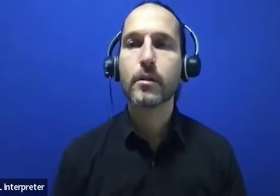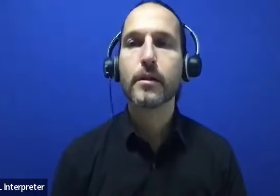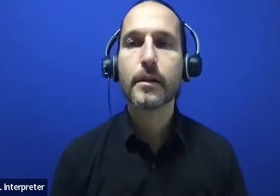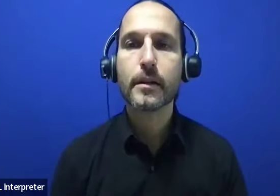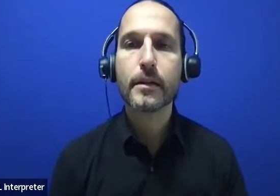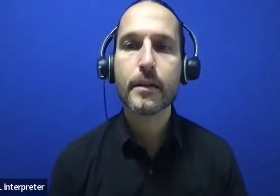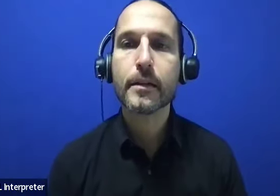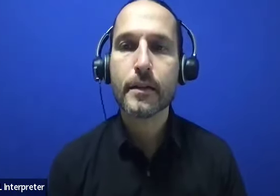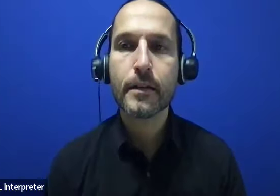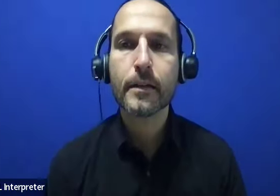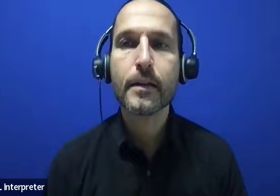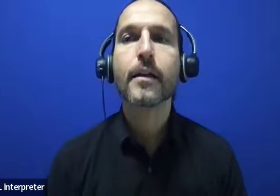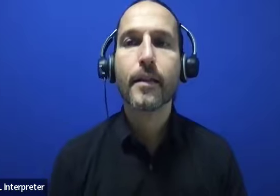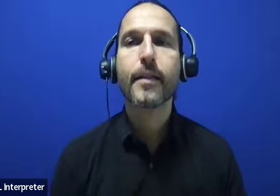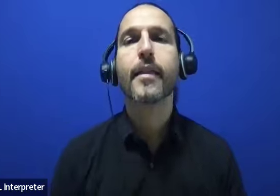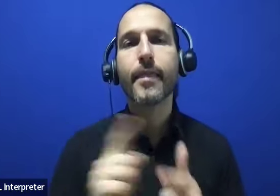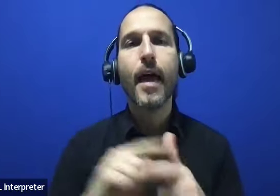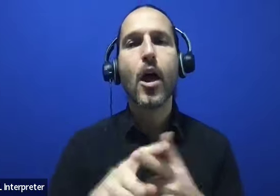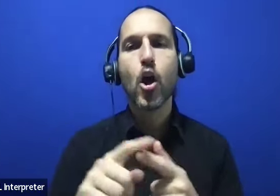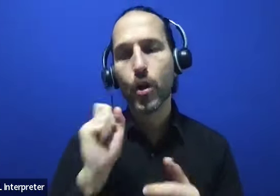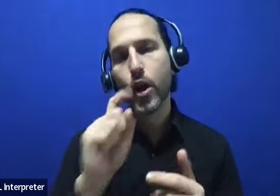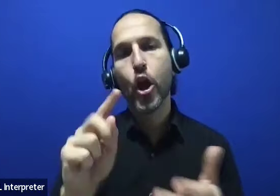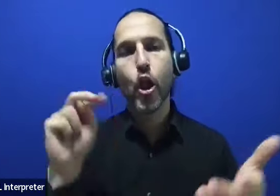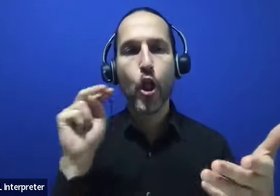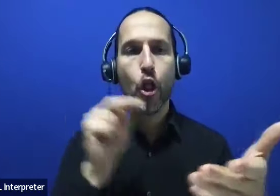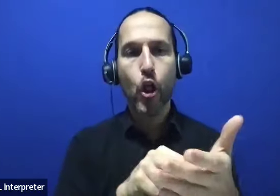And then he's able to look through the